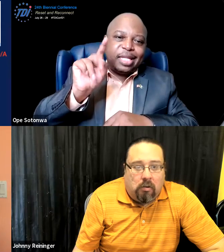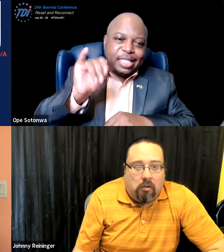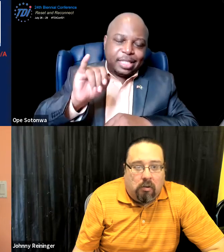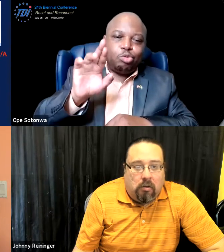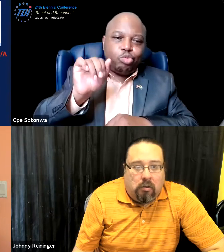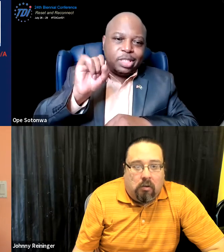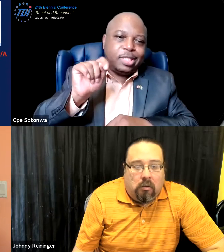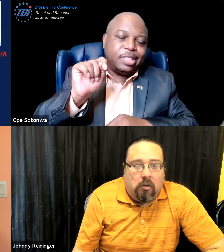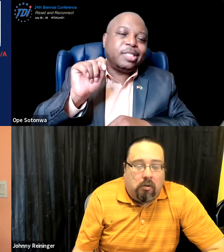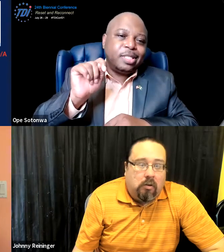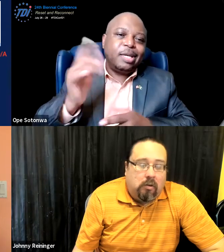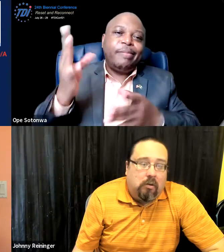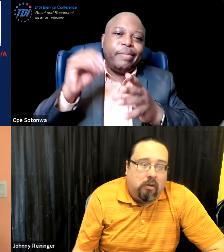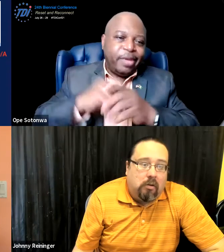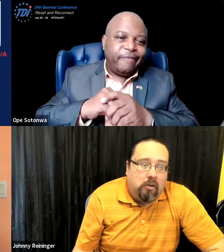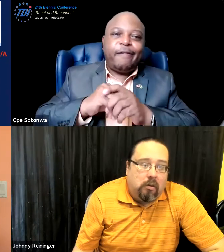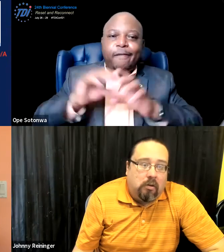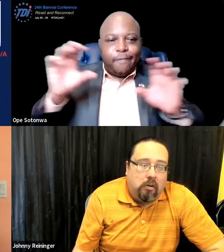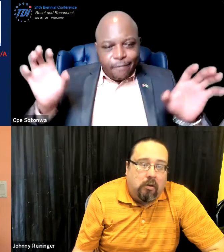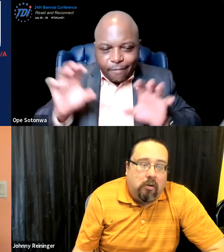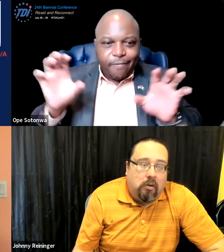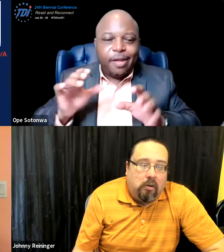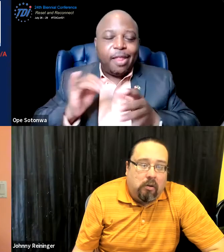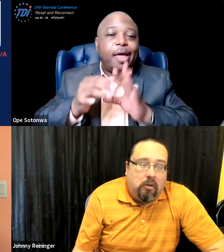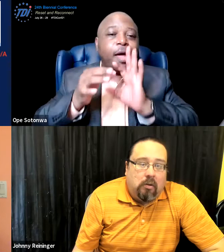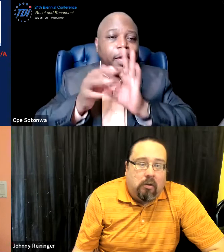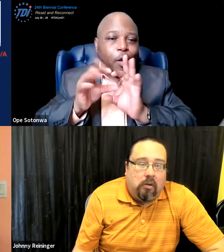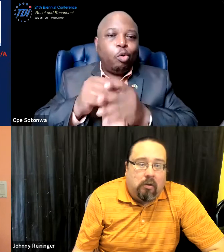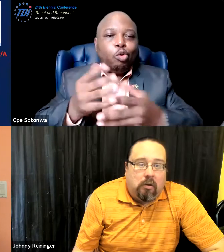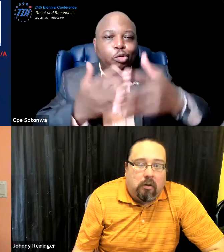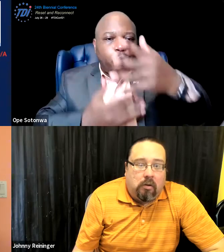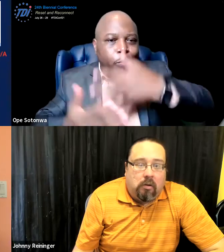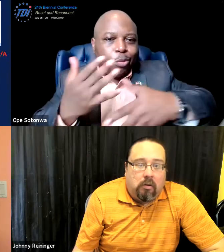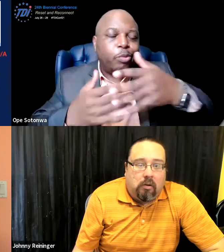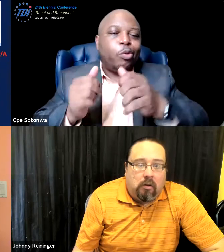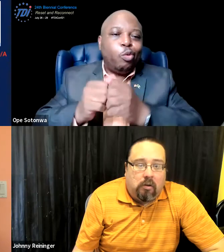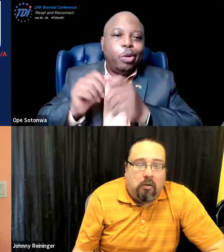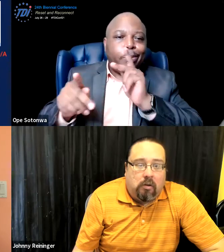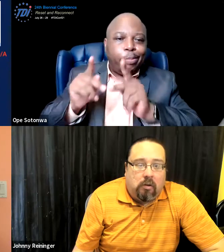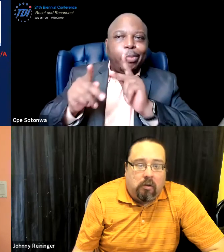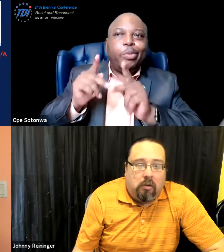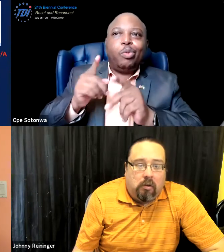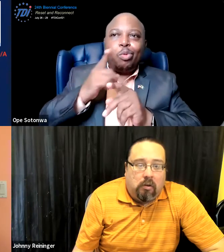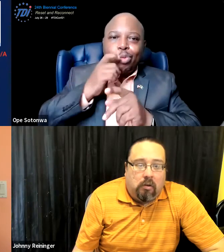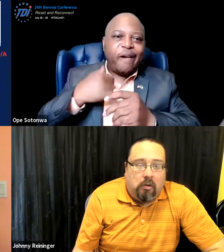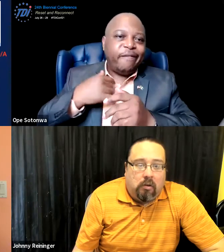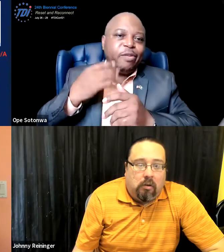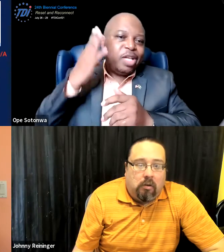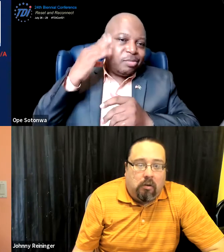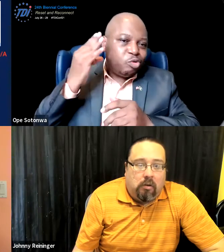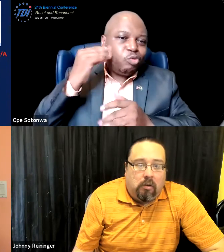have to act on that resist. We have to be anti-racist. So that is the biggest thing, is